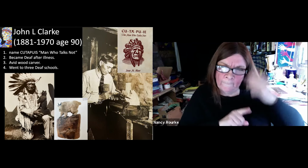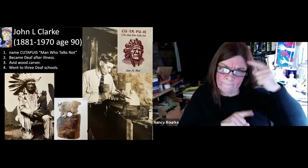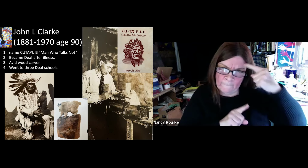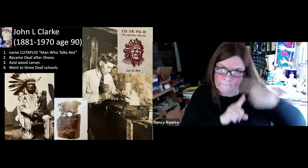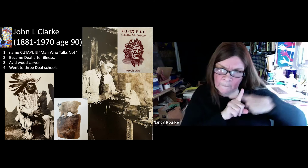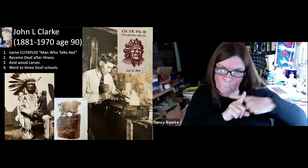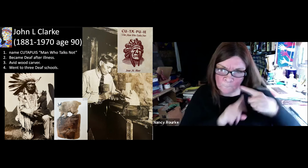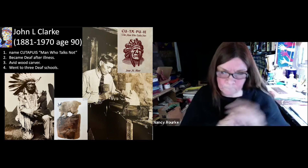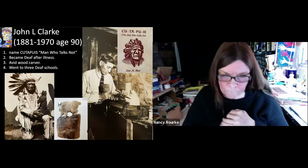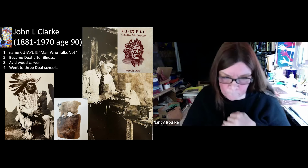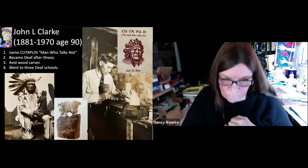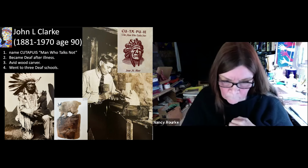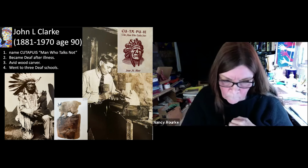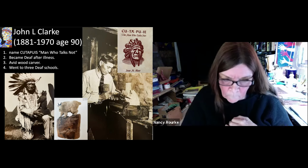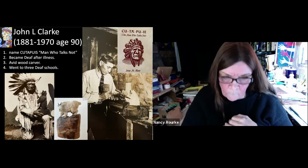The scarlet fever.